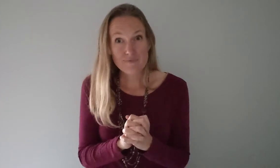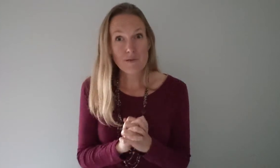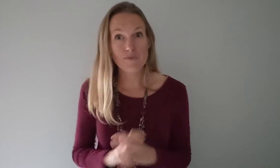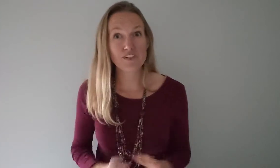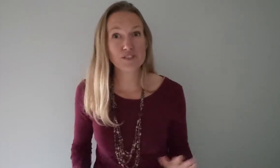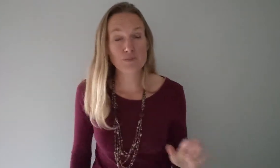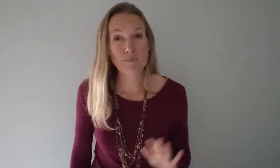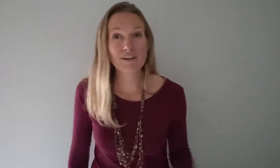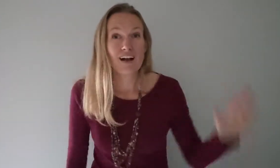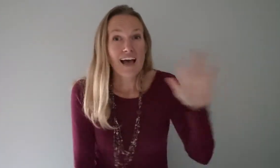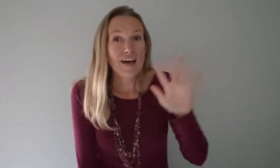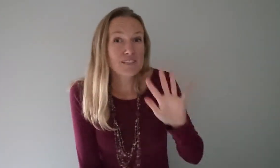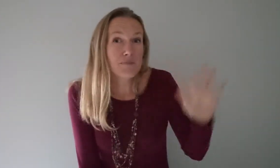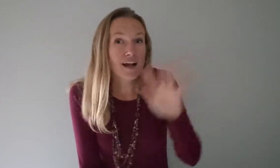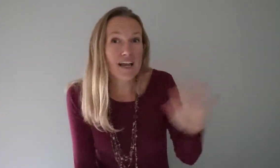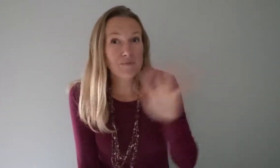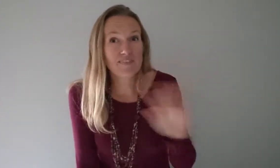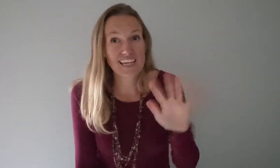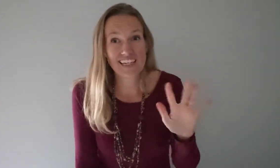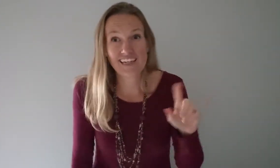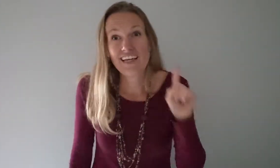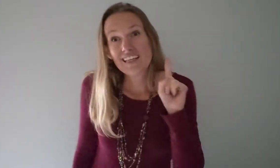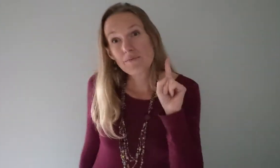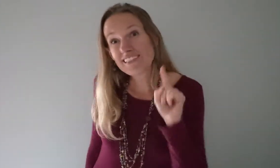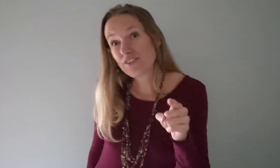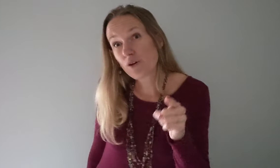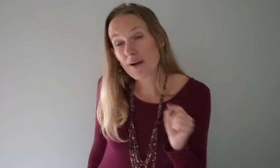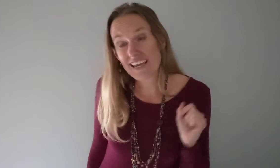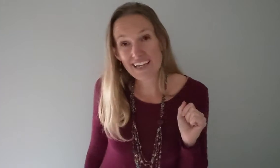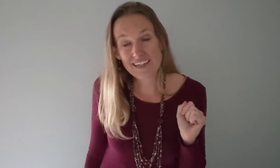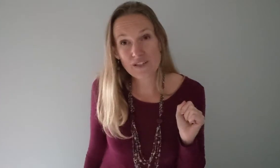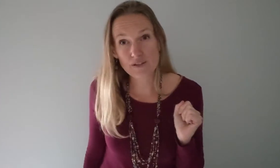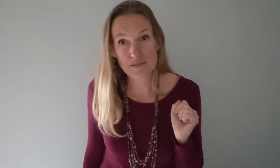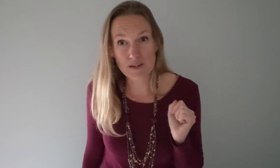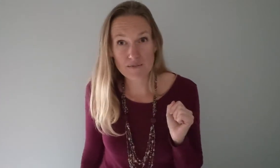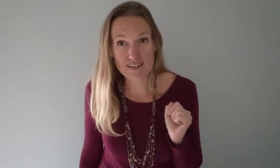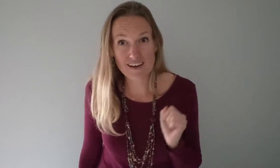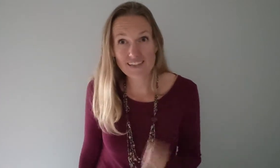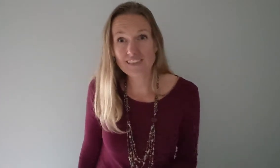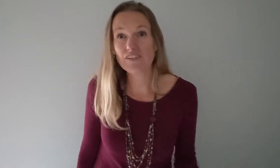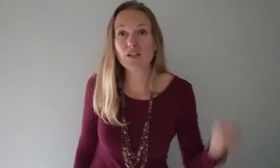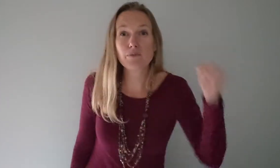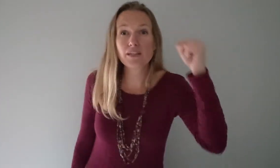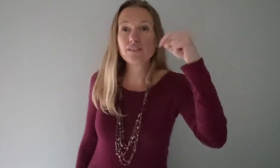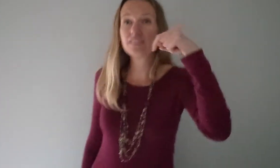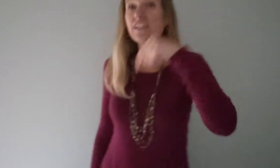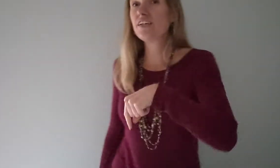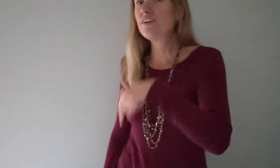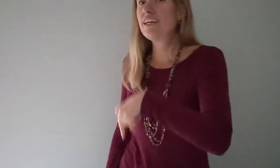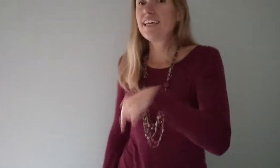But first, remember housekeeping. I am left-handed. That means if you are right-handed, you're going to mirror my signs. If you look below this video in